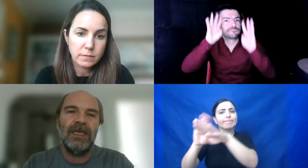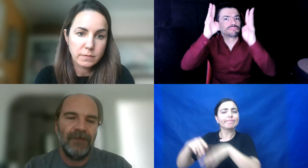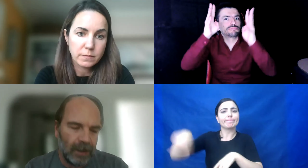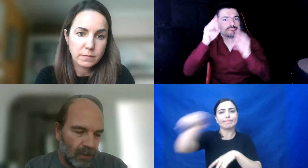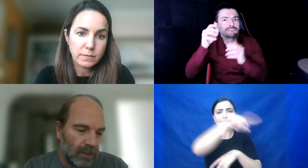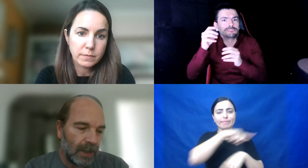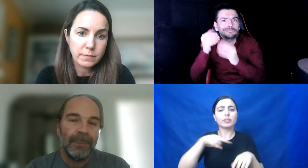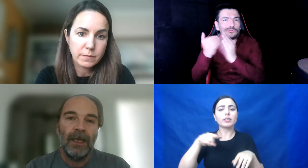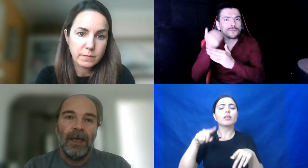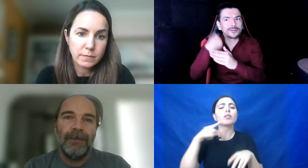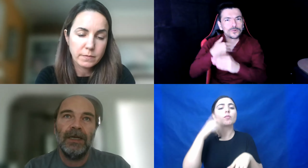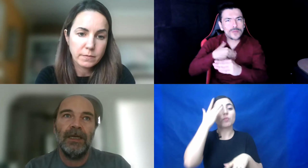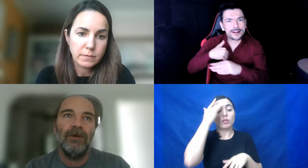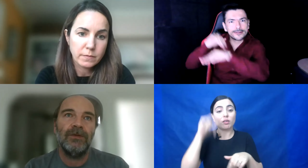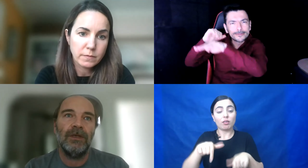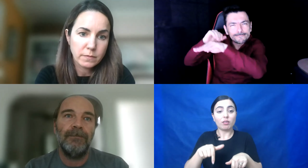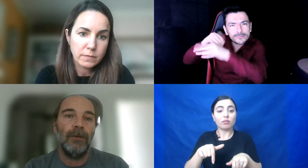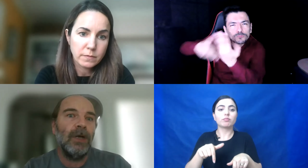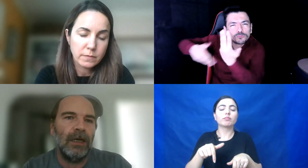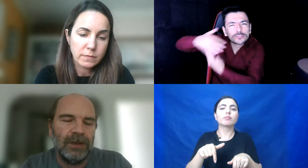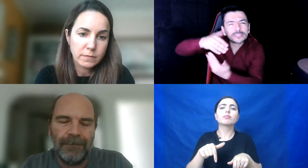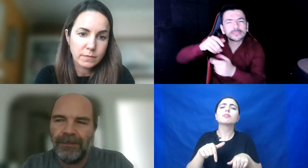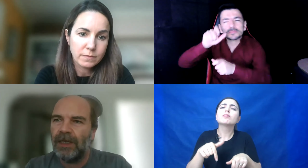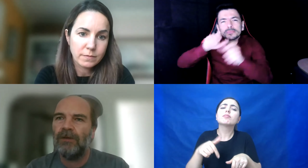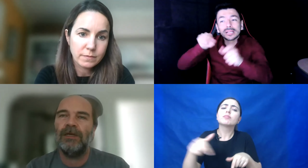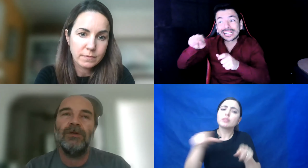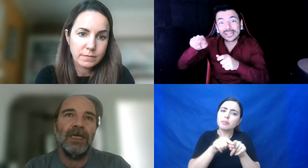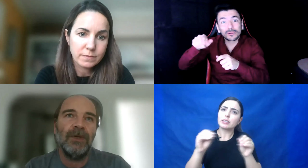innovation effort, we